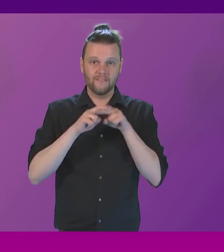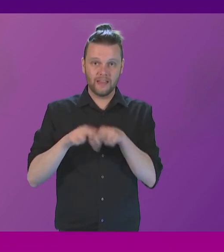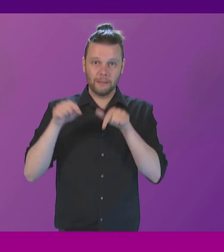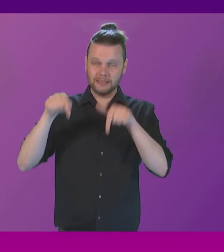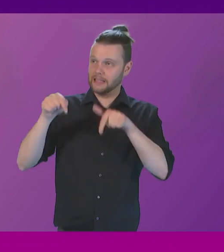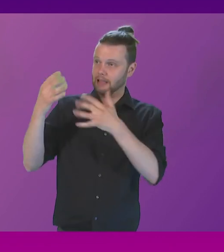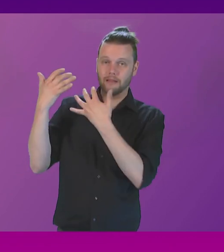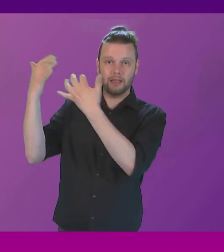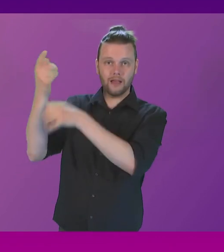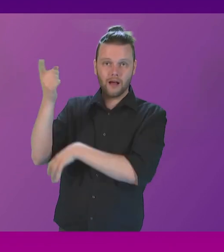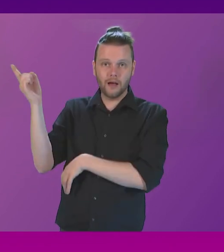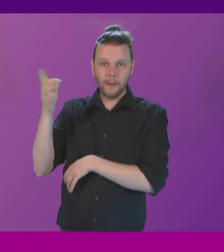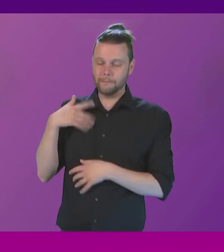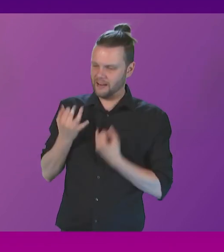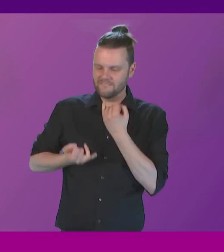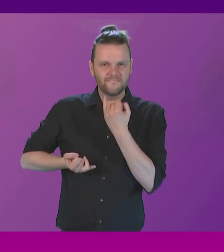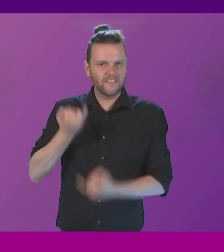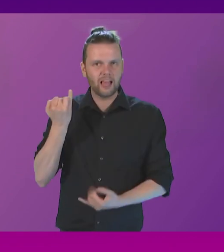have been failed.